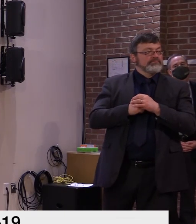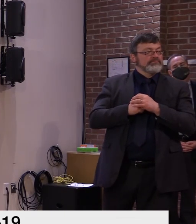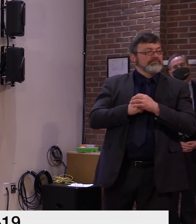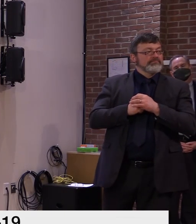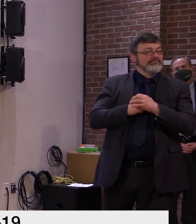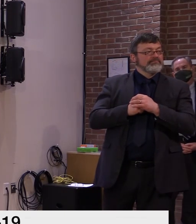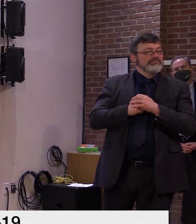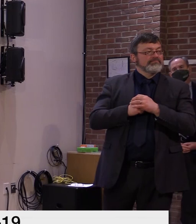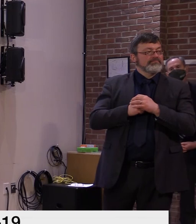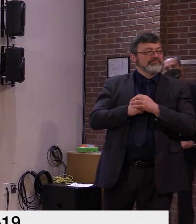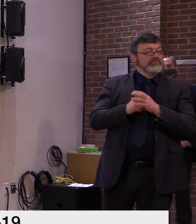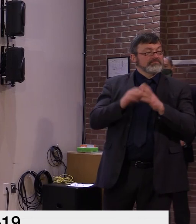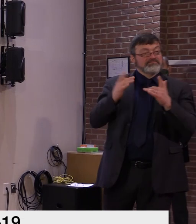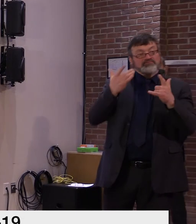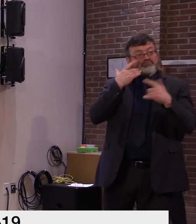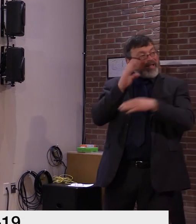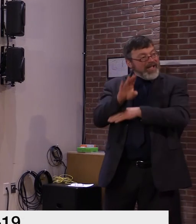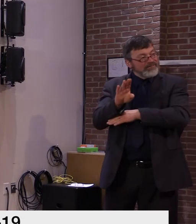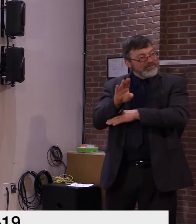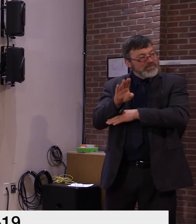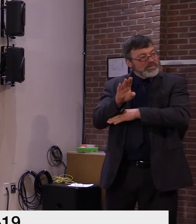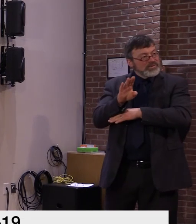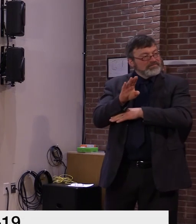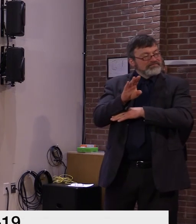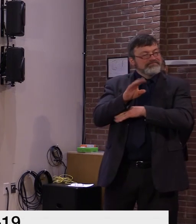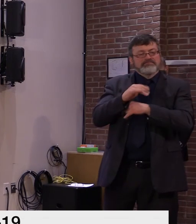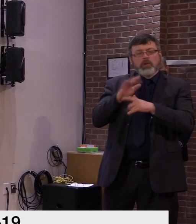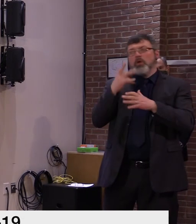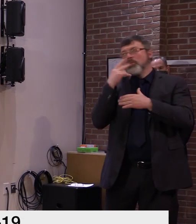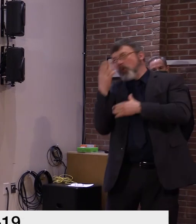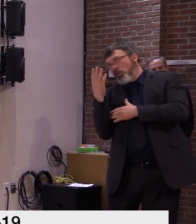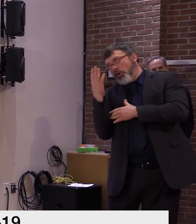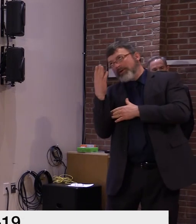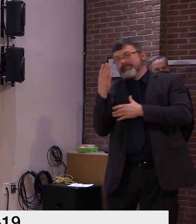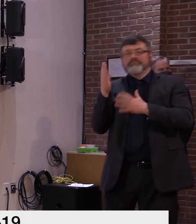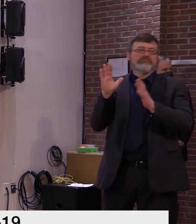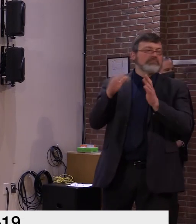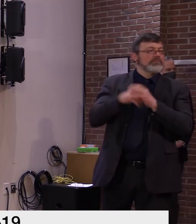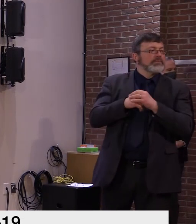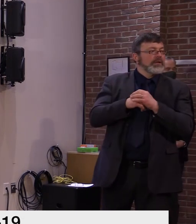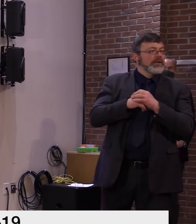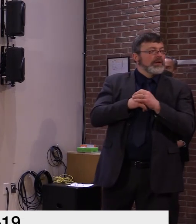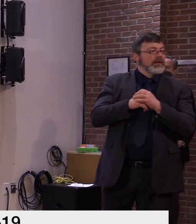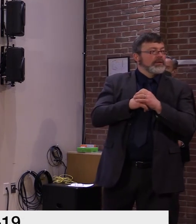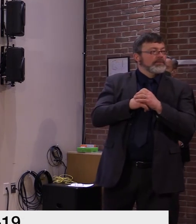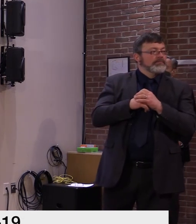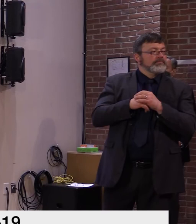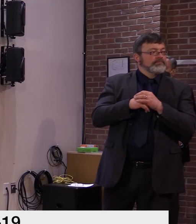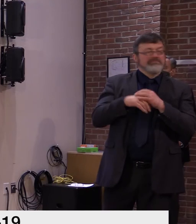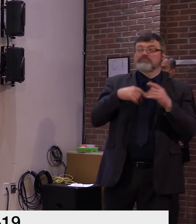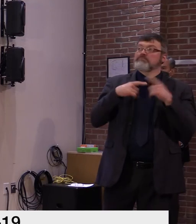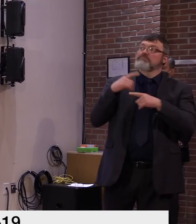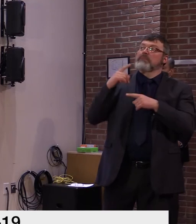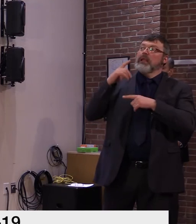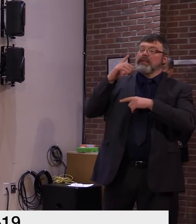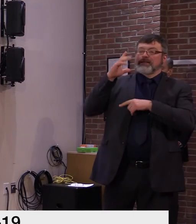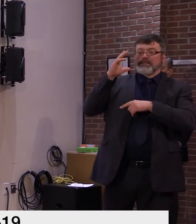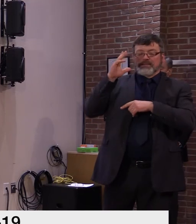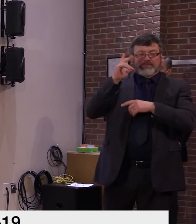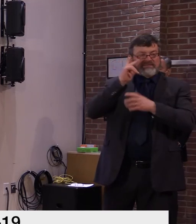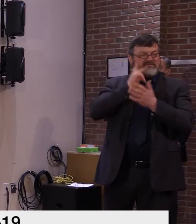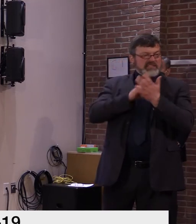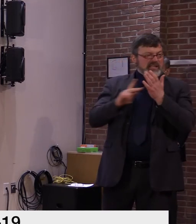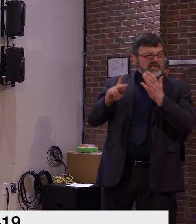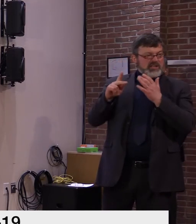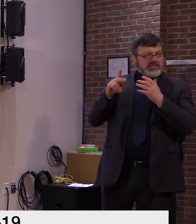Good afternoon, I guess. I guess my question goes towards Secretary Smith. I was wondering if you could refresh our memory on what the plan is for